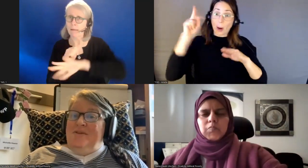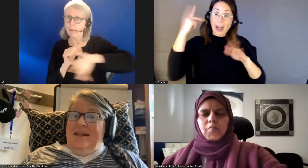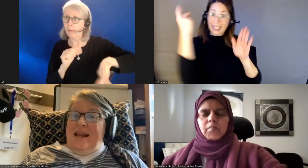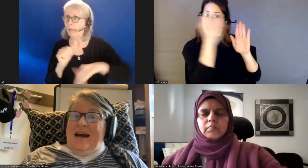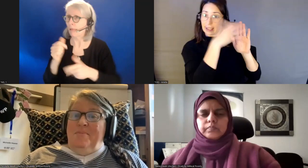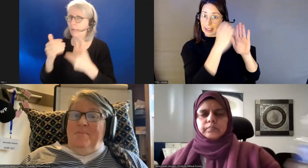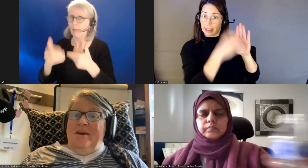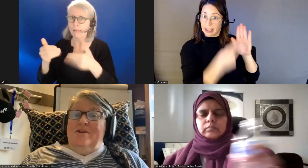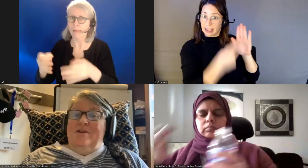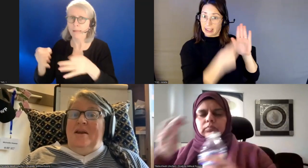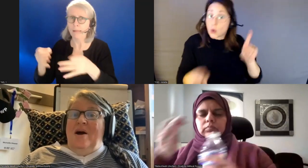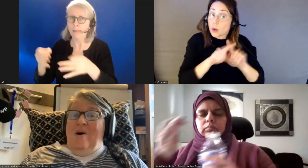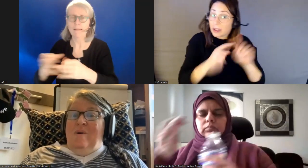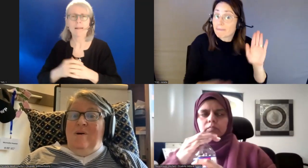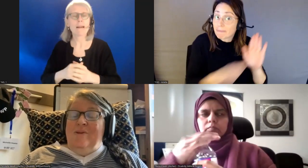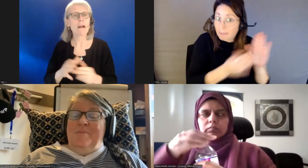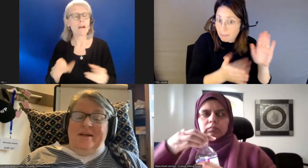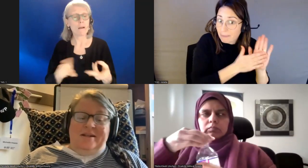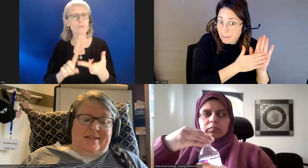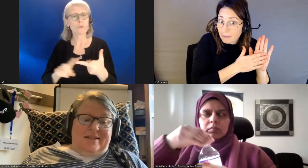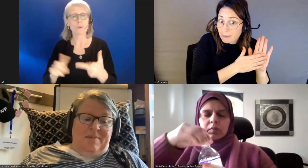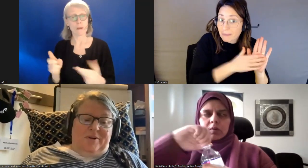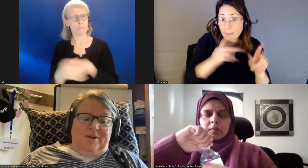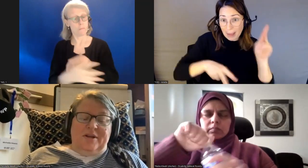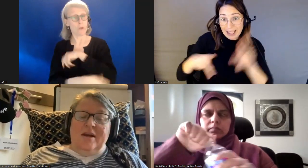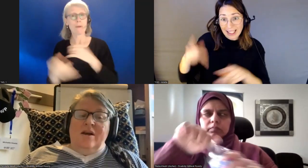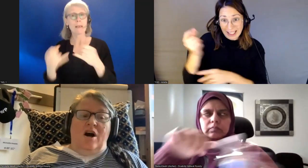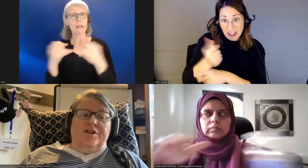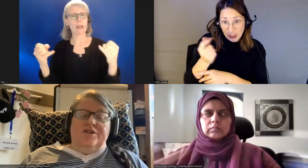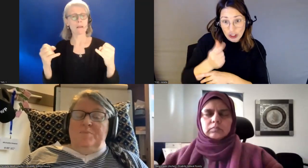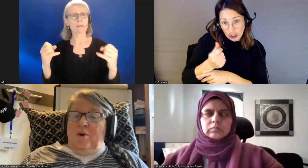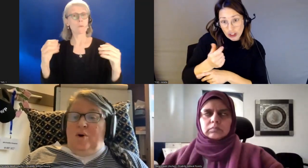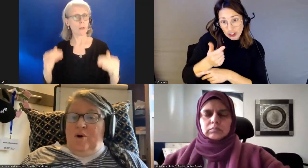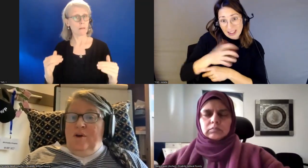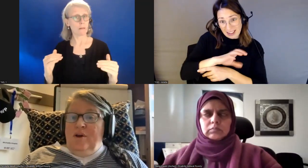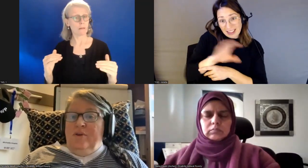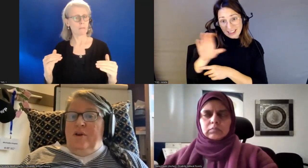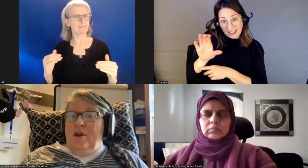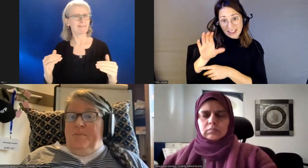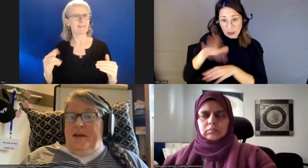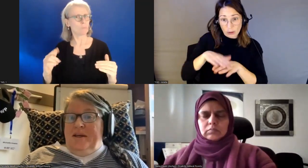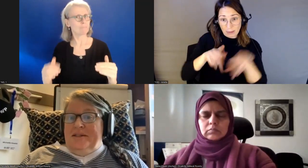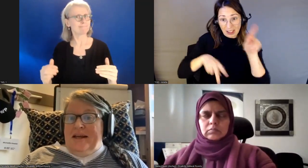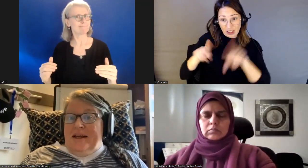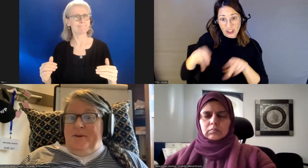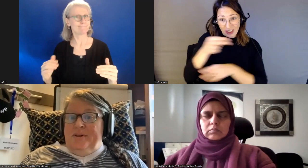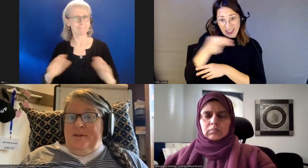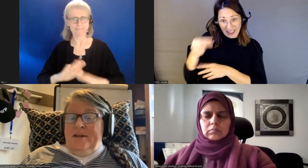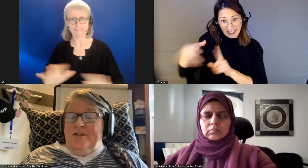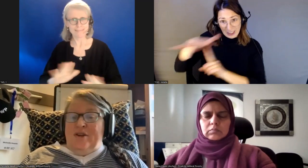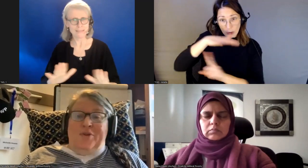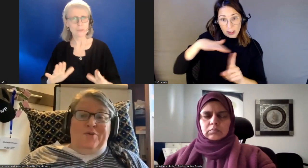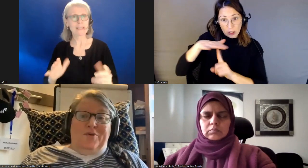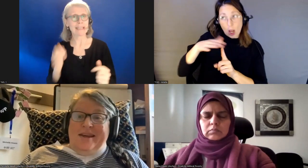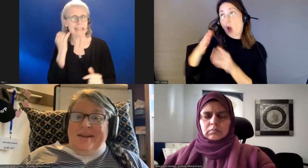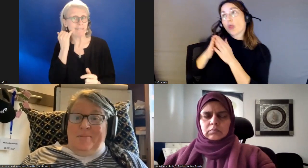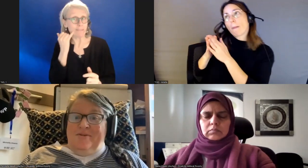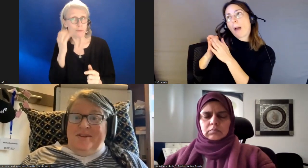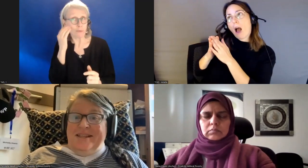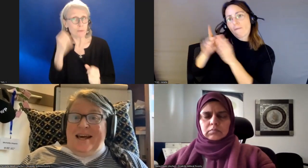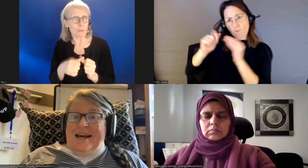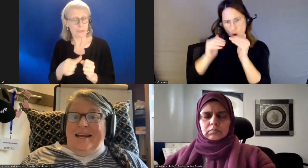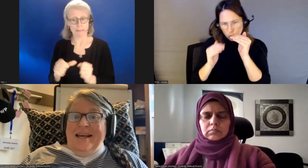disability poverty line, because we know that being disabled costs more they're not being disabled. So the